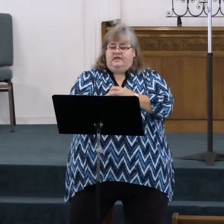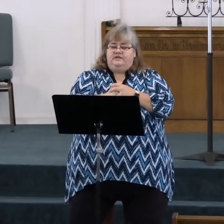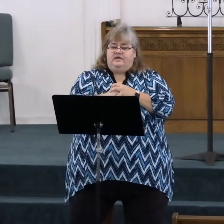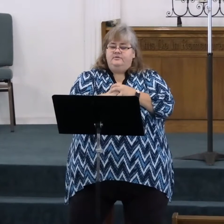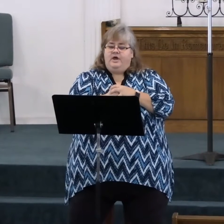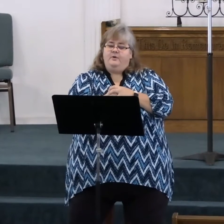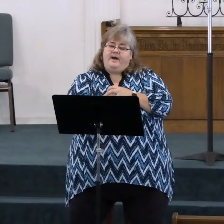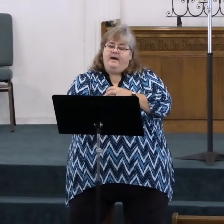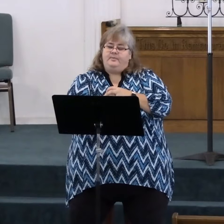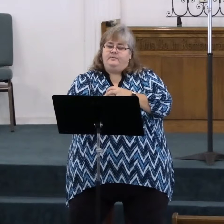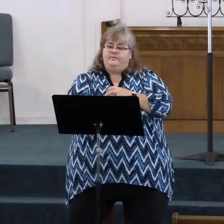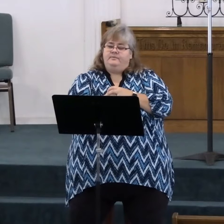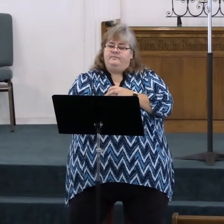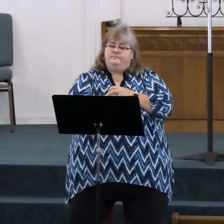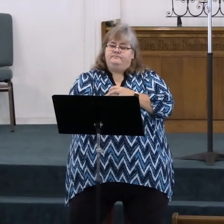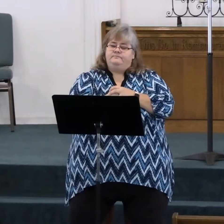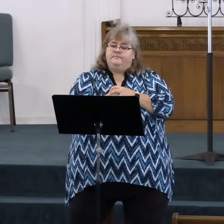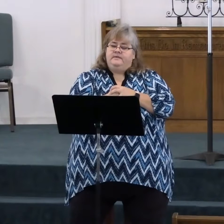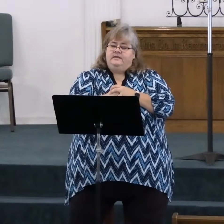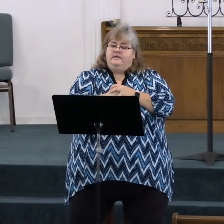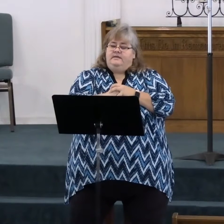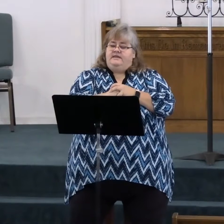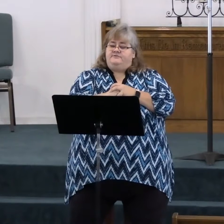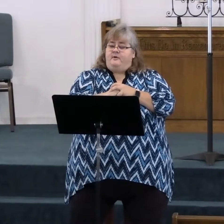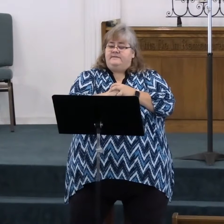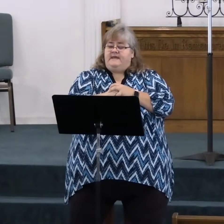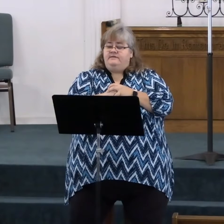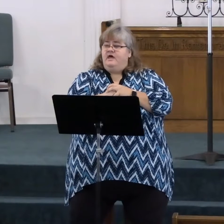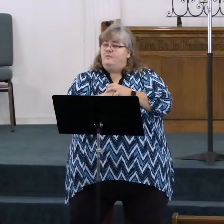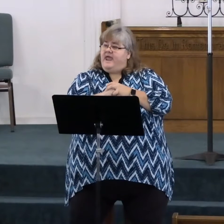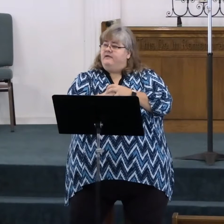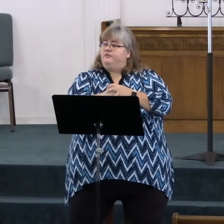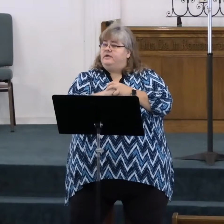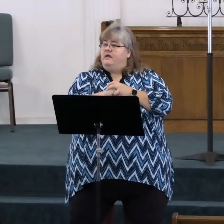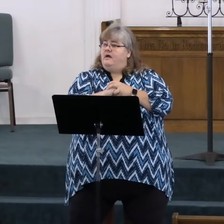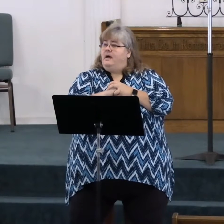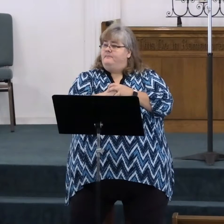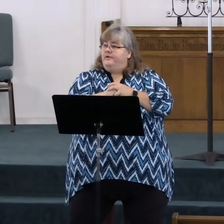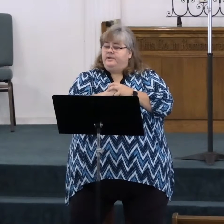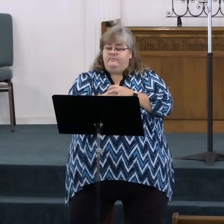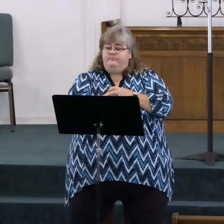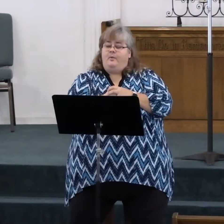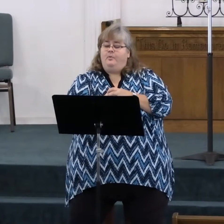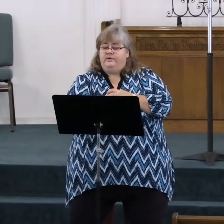let alone a whole Bible. And as far as I know, every American-born